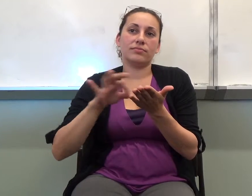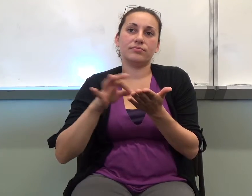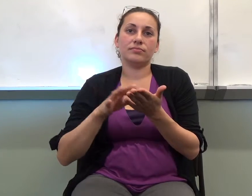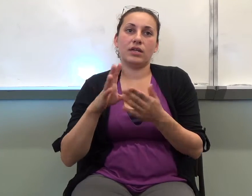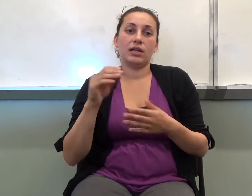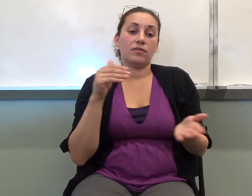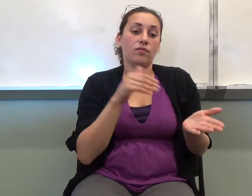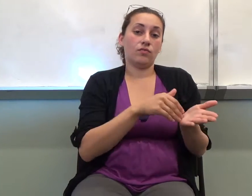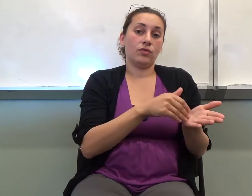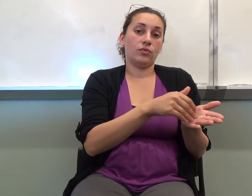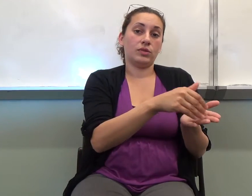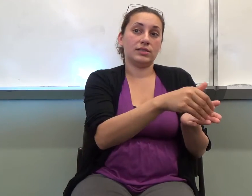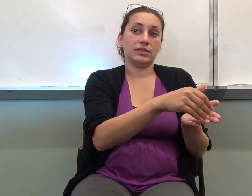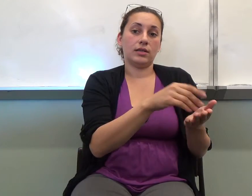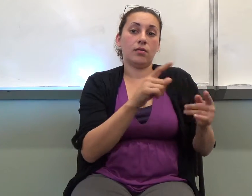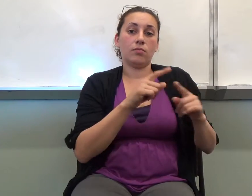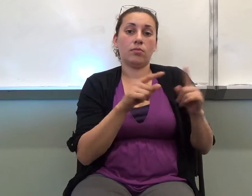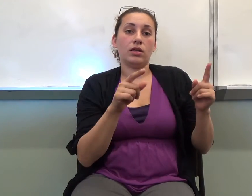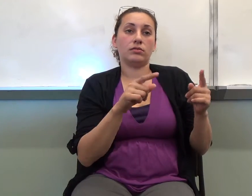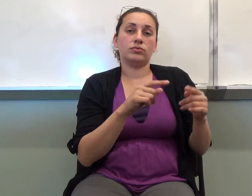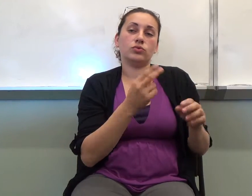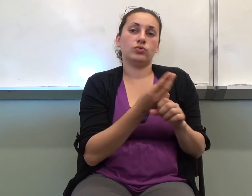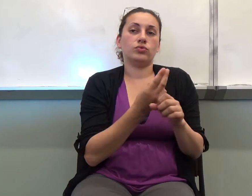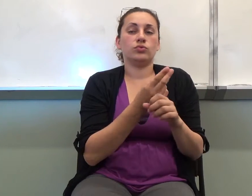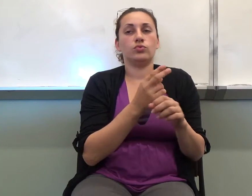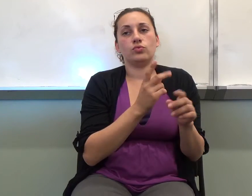frequency, but it's in regular numbers.